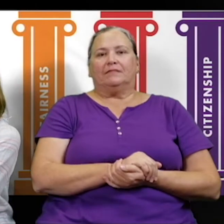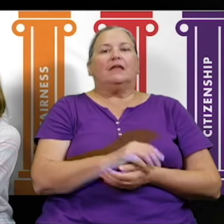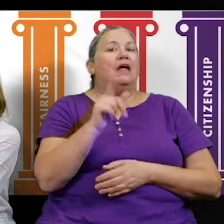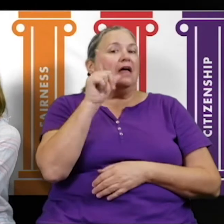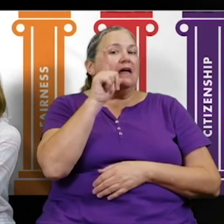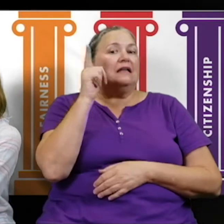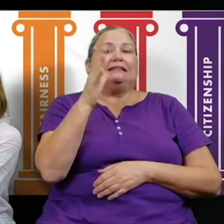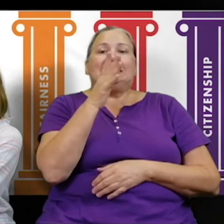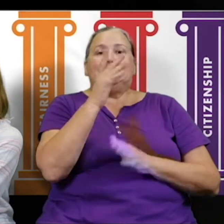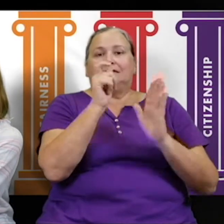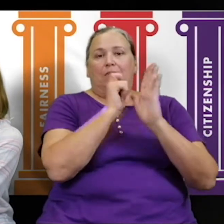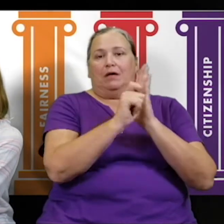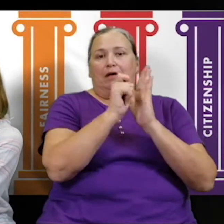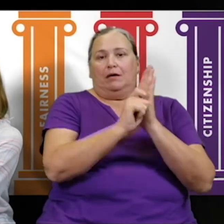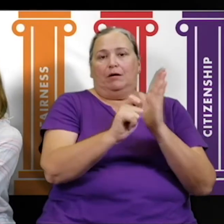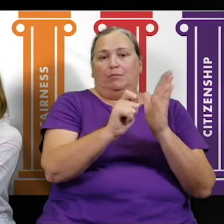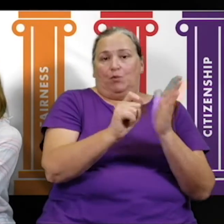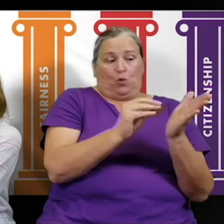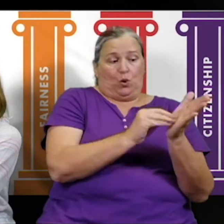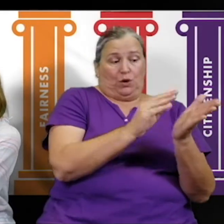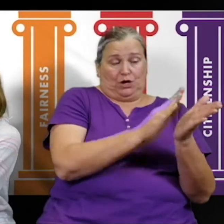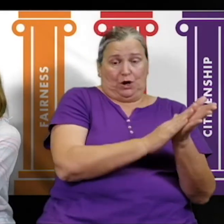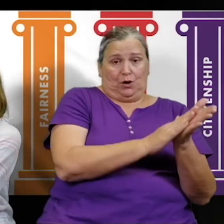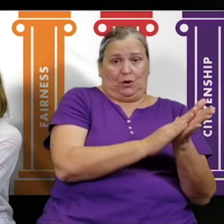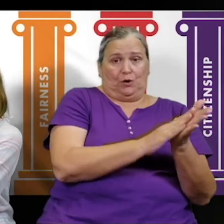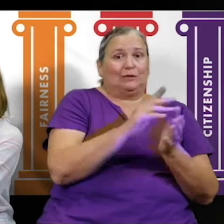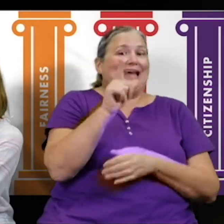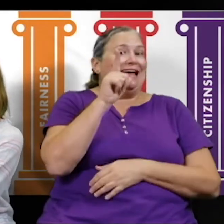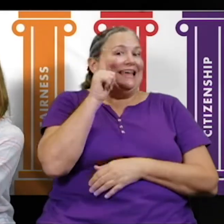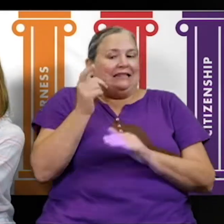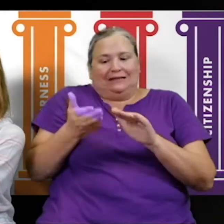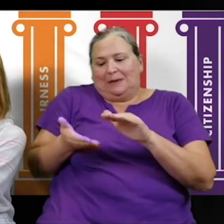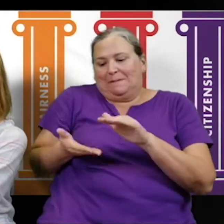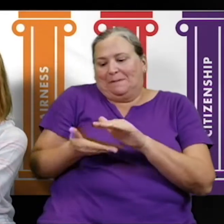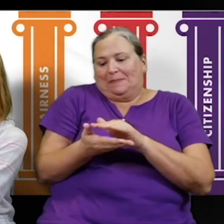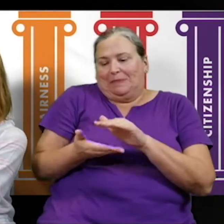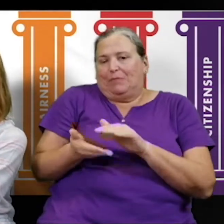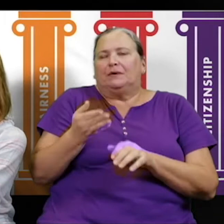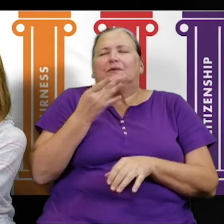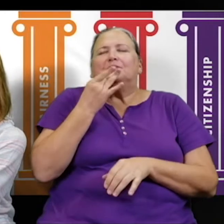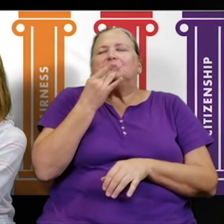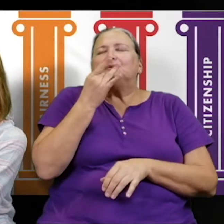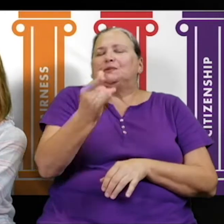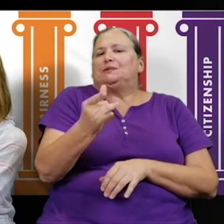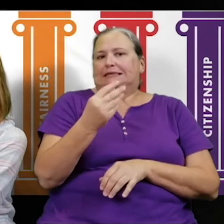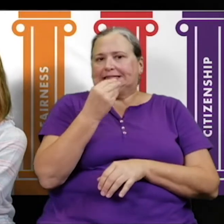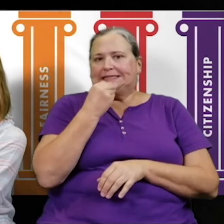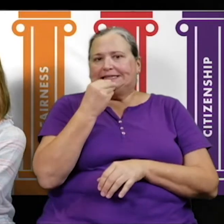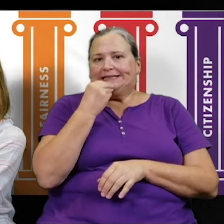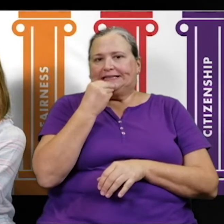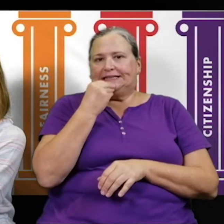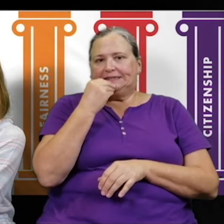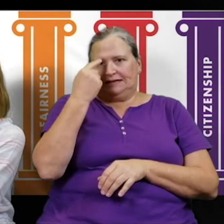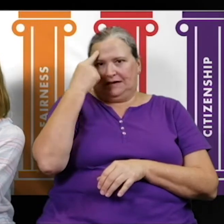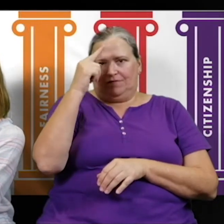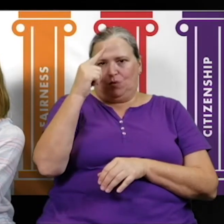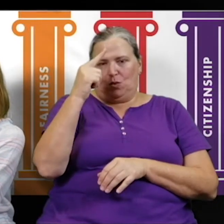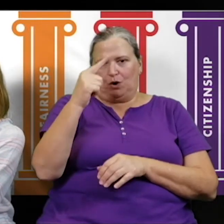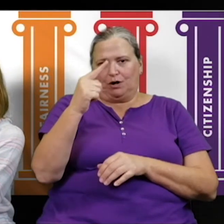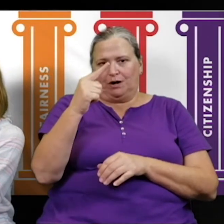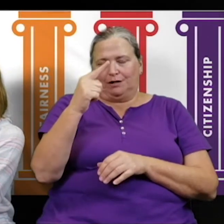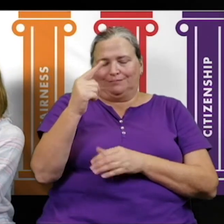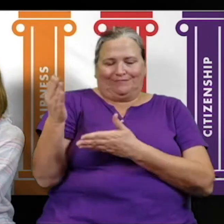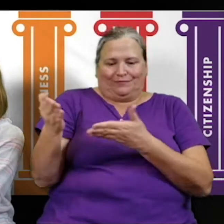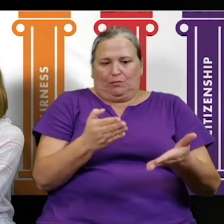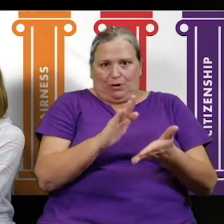Lily's mother wrote a note, and Lily's father baked some tasty snacks for Lily to take to school the next day. "I